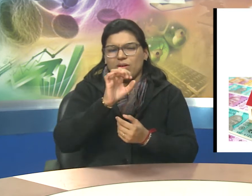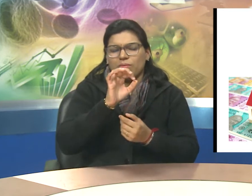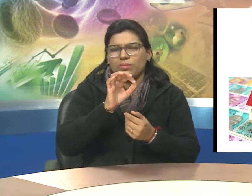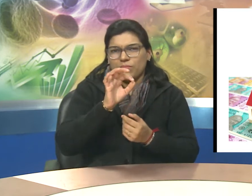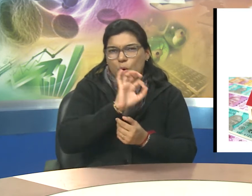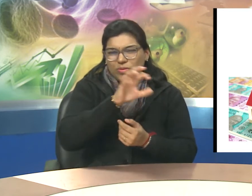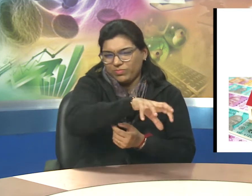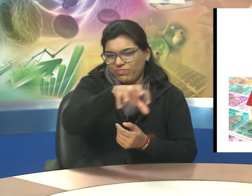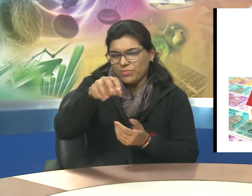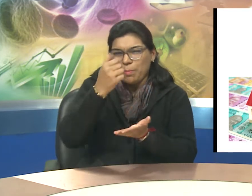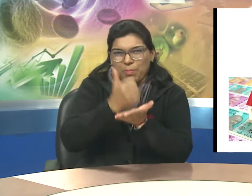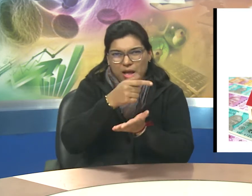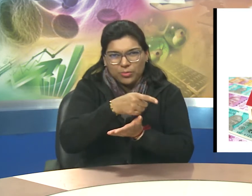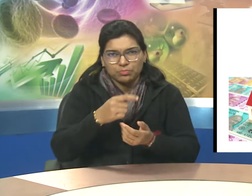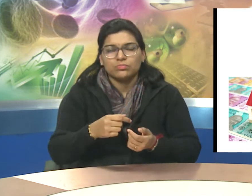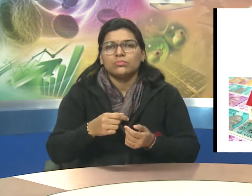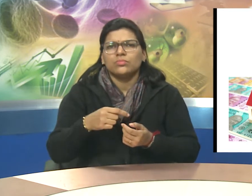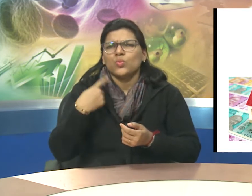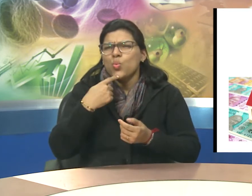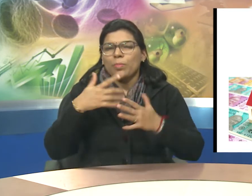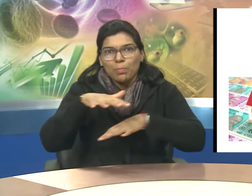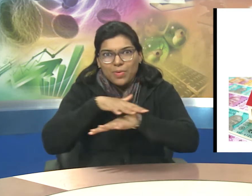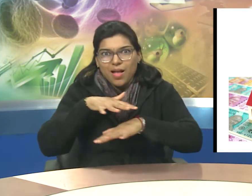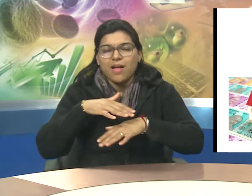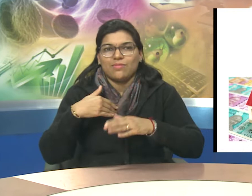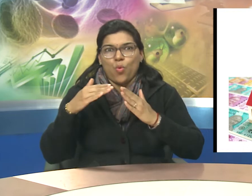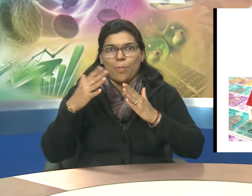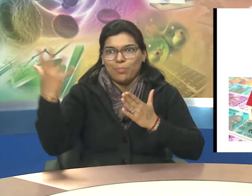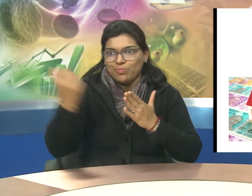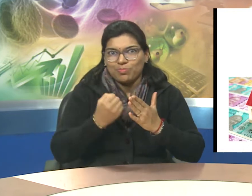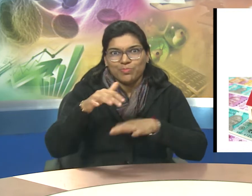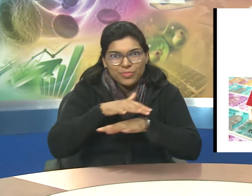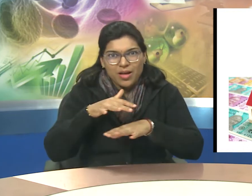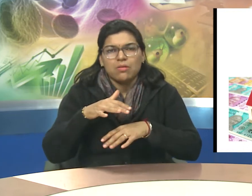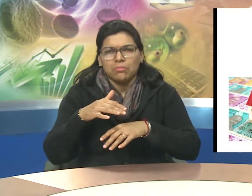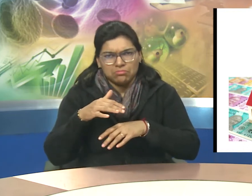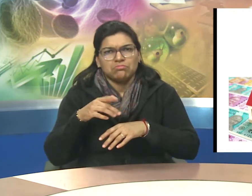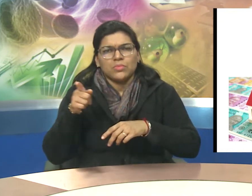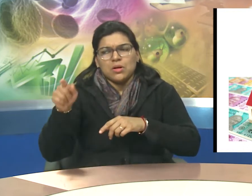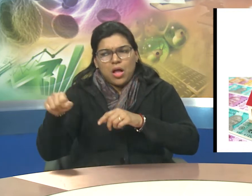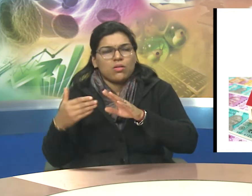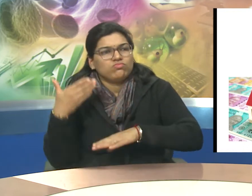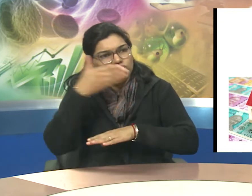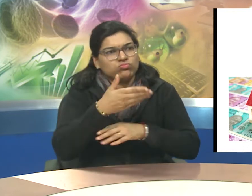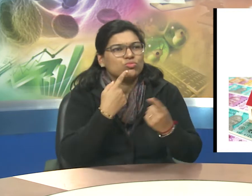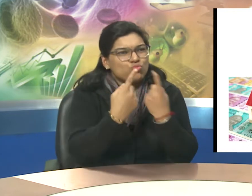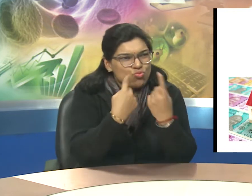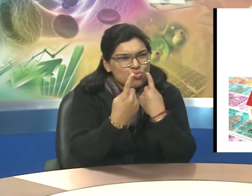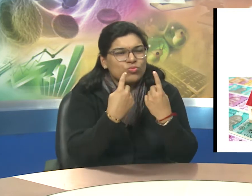Now, we have understood the different kinds of bank. So these